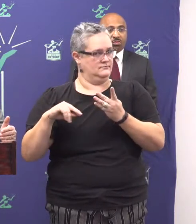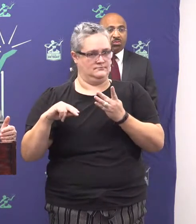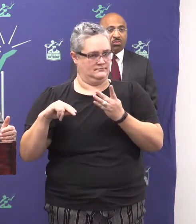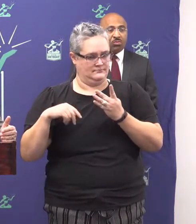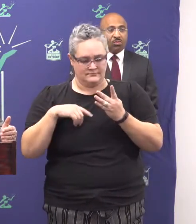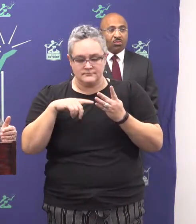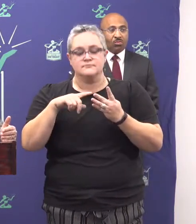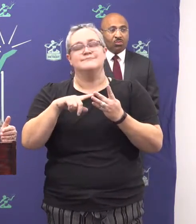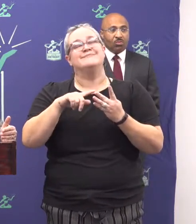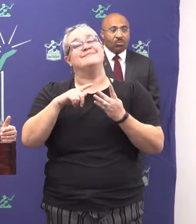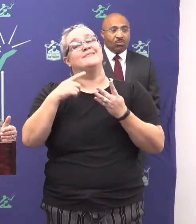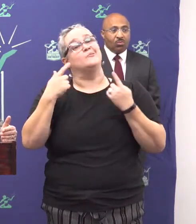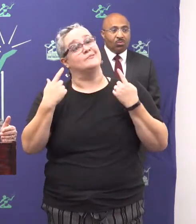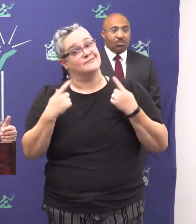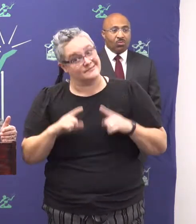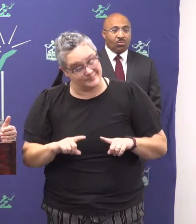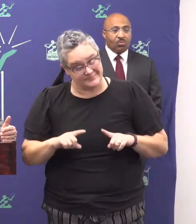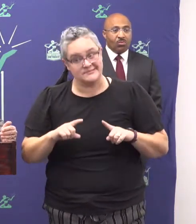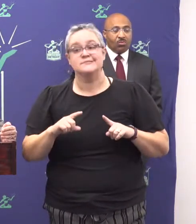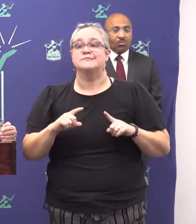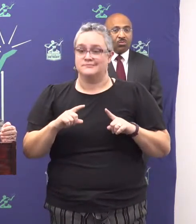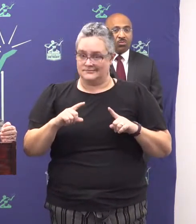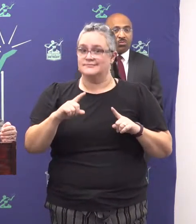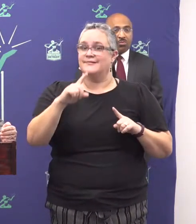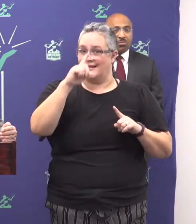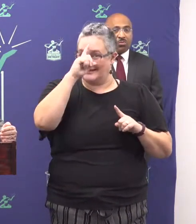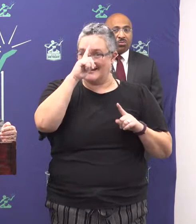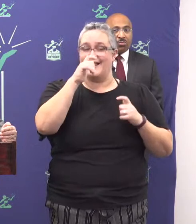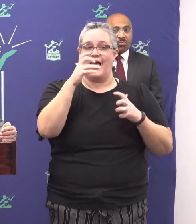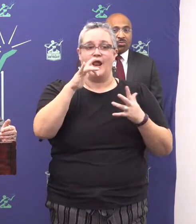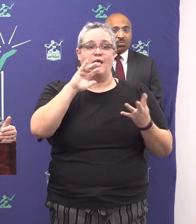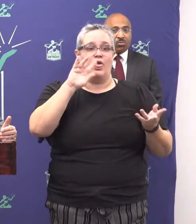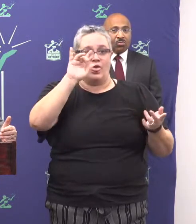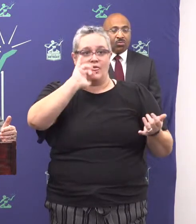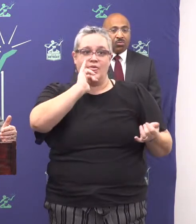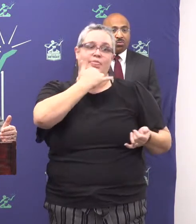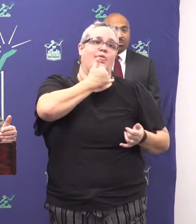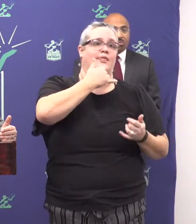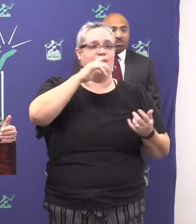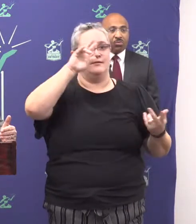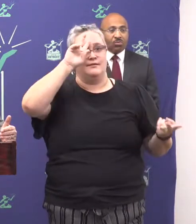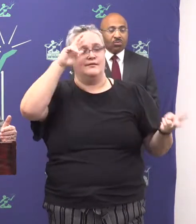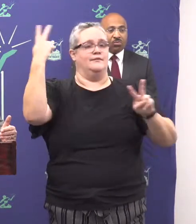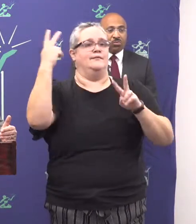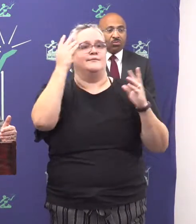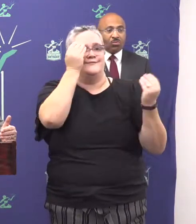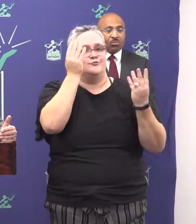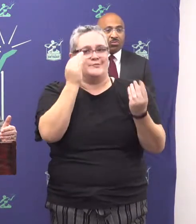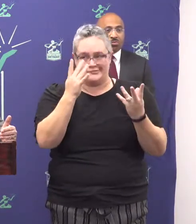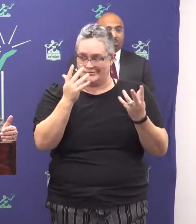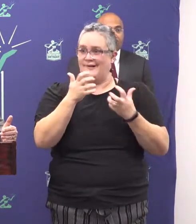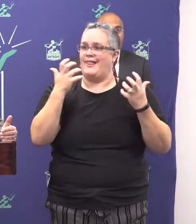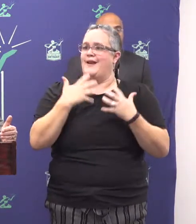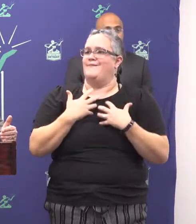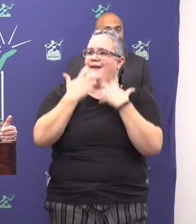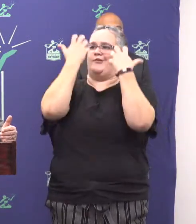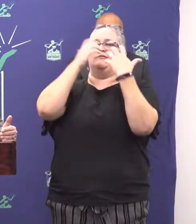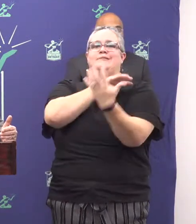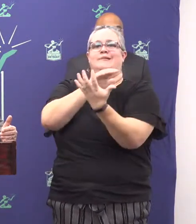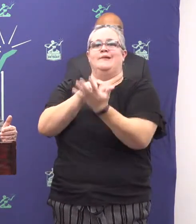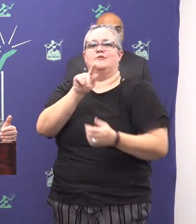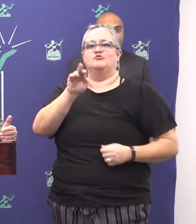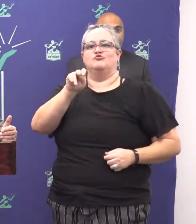a situation, unfortunately, where I think there was a lot of misinformation. There was anger out there at Transdev. Under the old system,